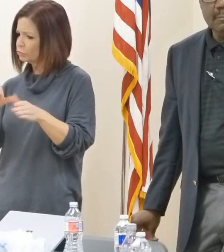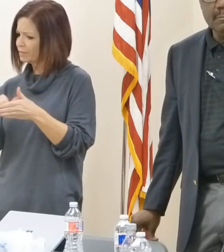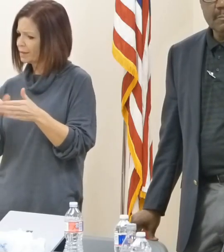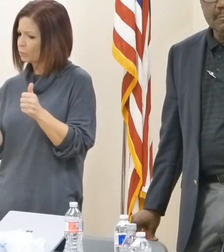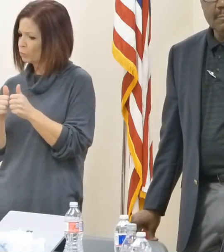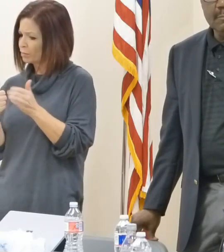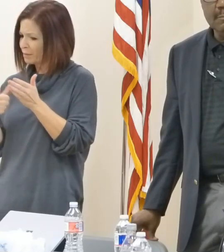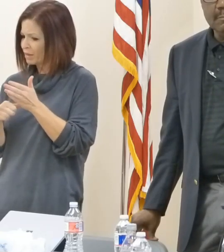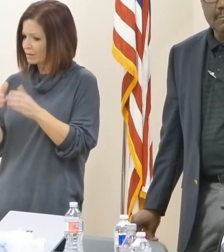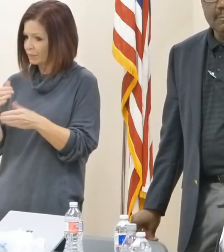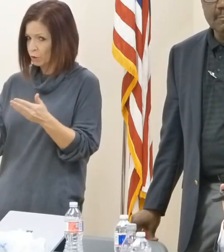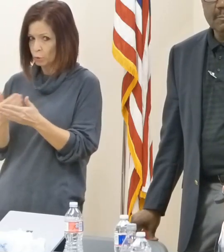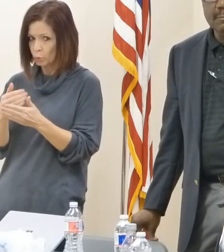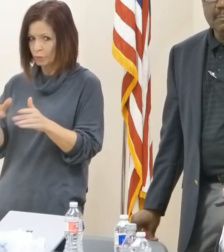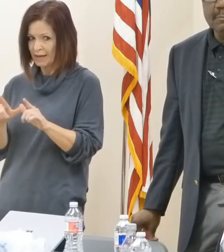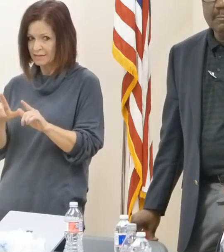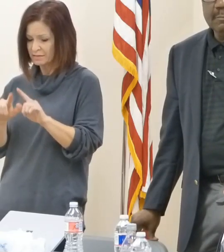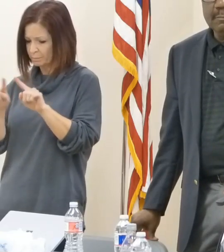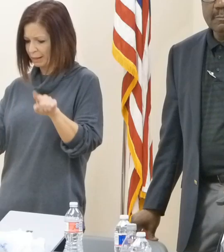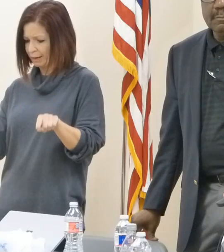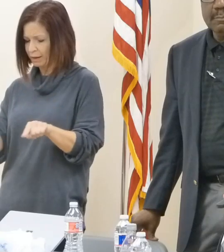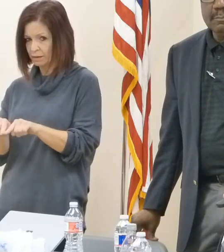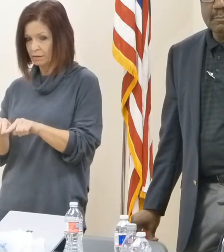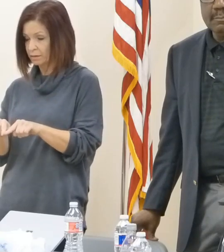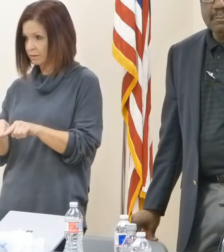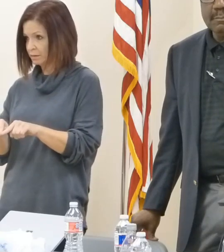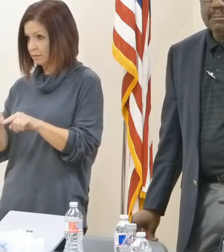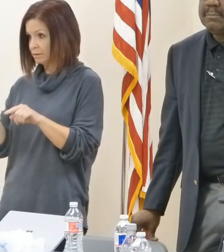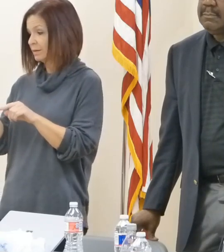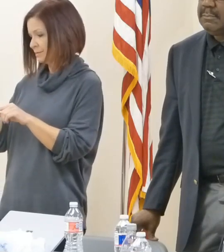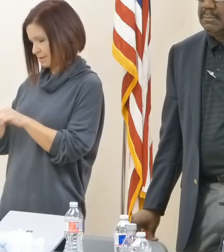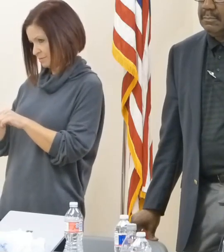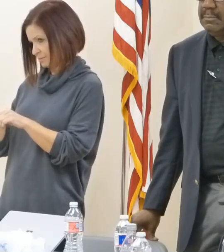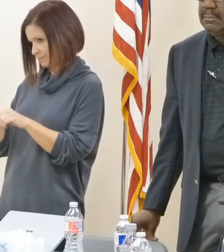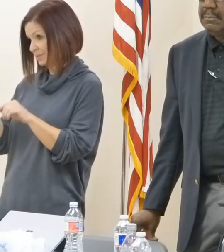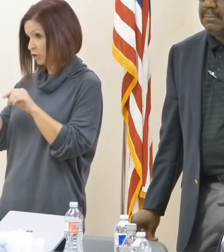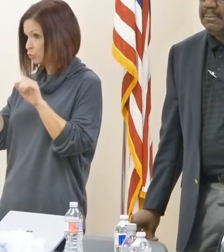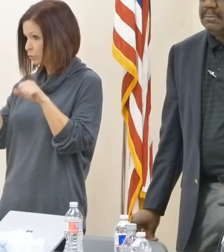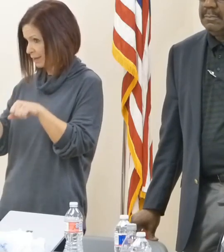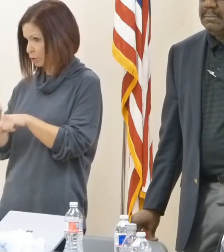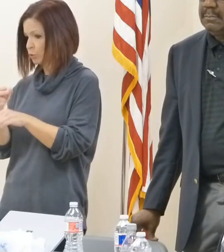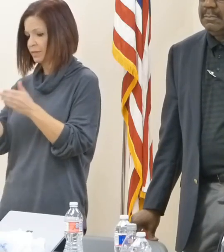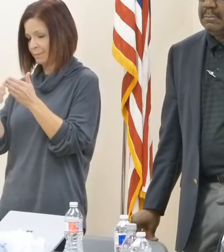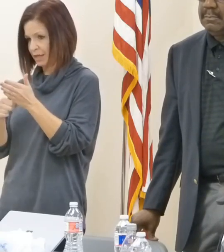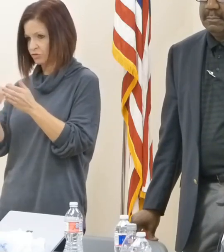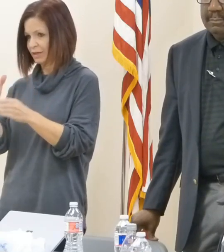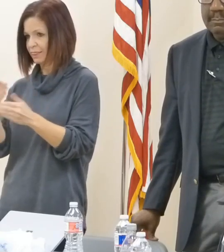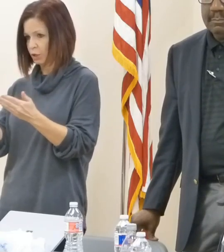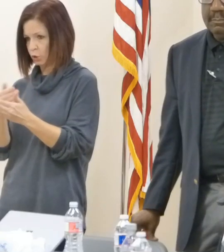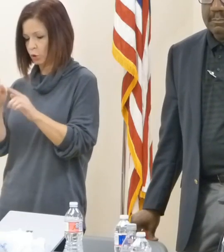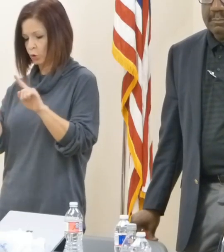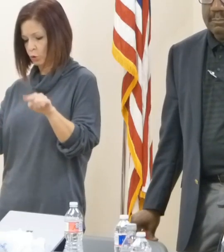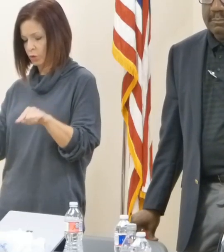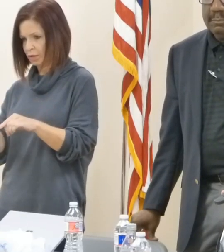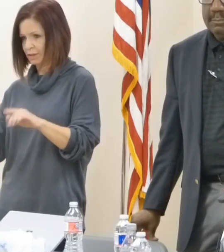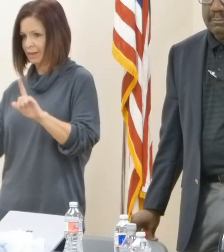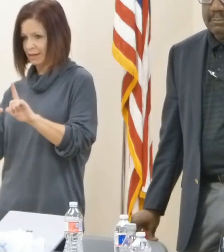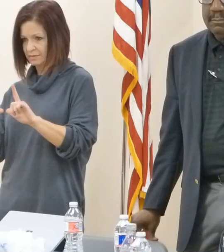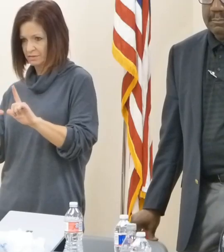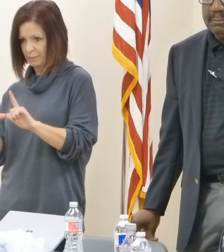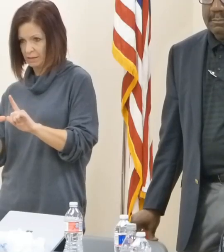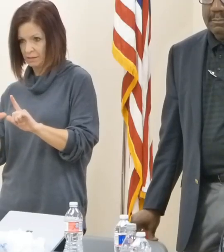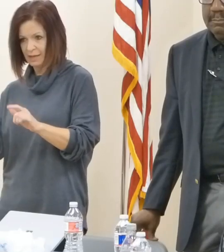new license plate? Yes, you can. The question was, can you still do a car license through the mail and get the new plate? Any time,